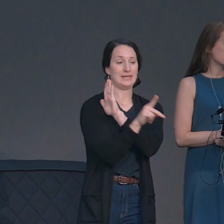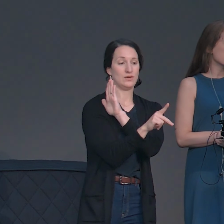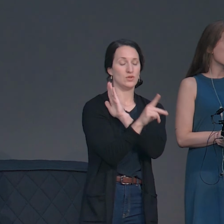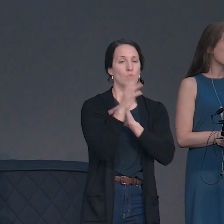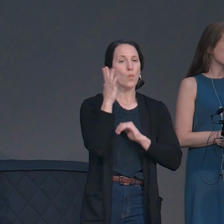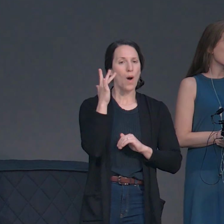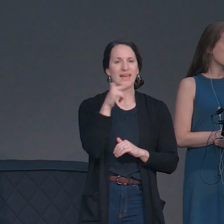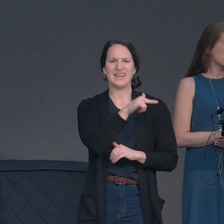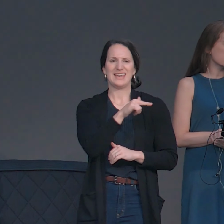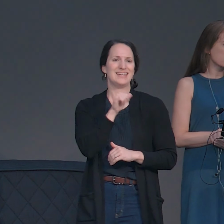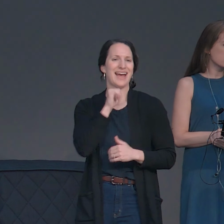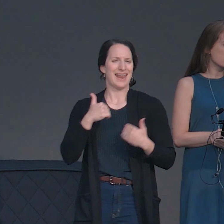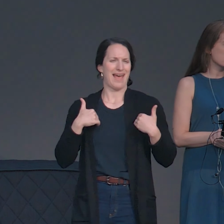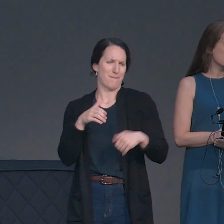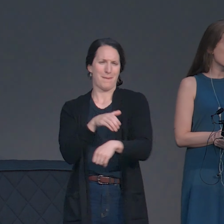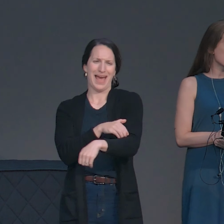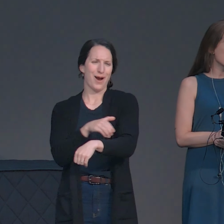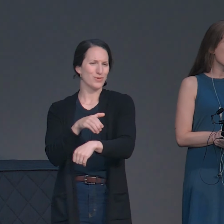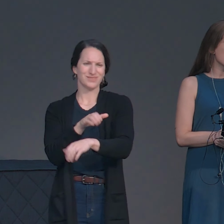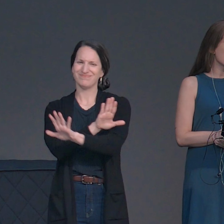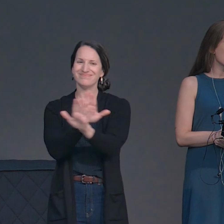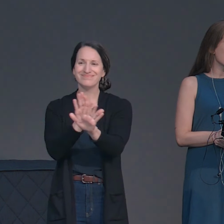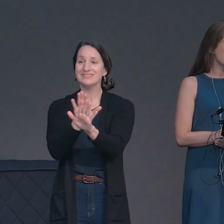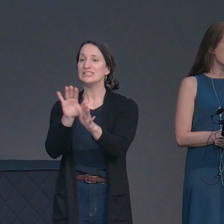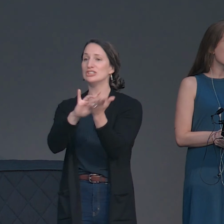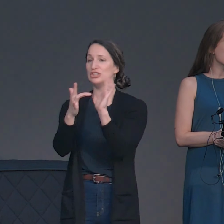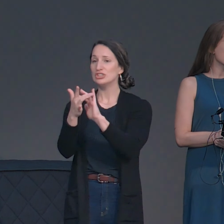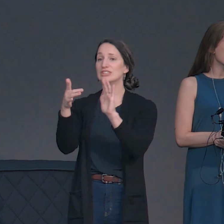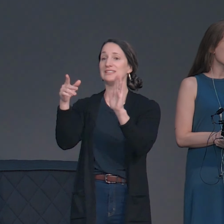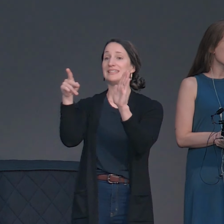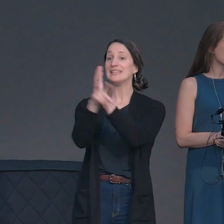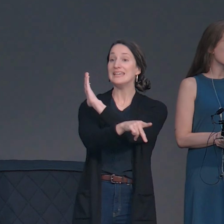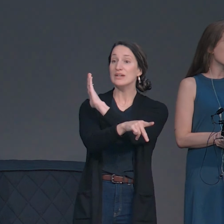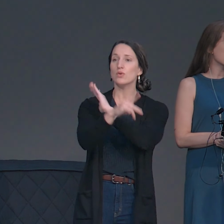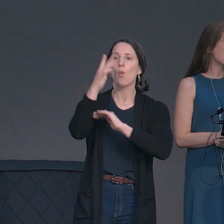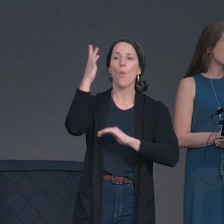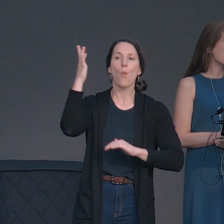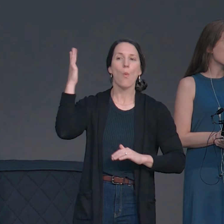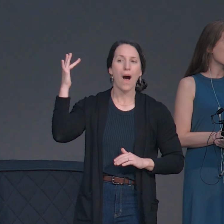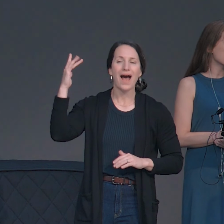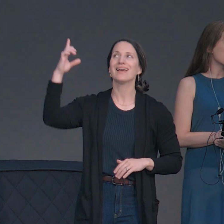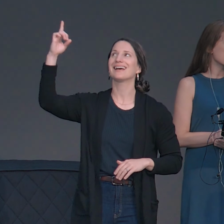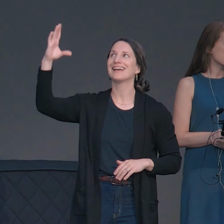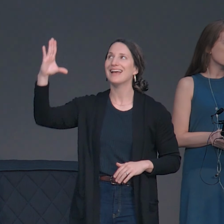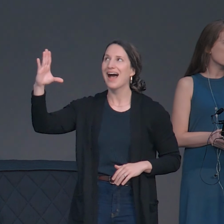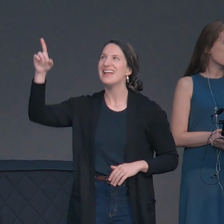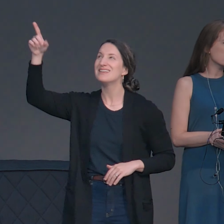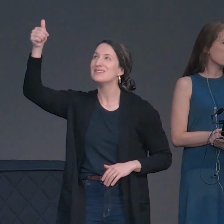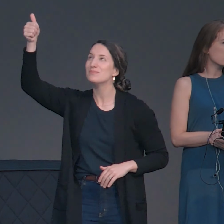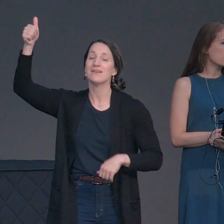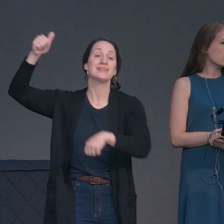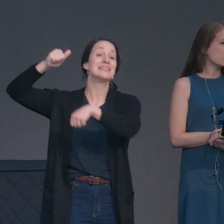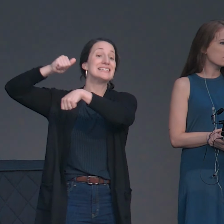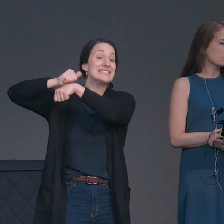foes. Jesus was killed because God sent him to die.